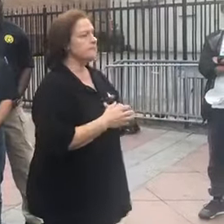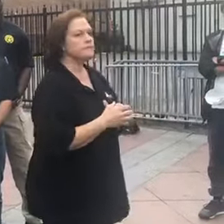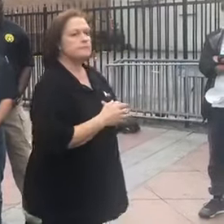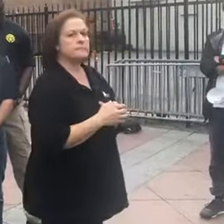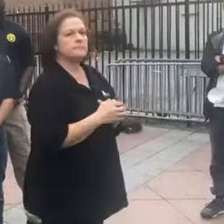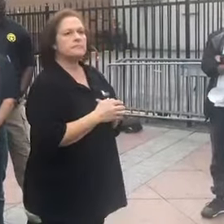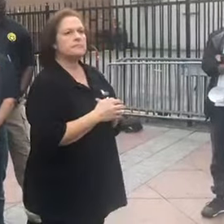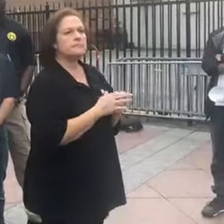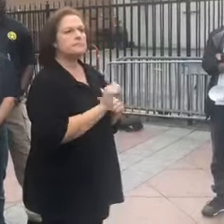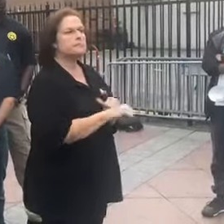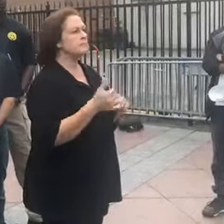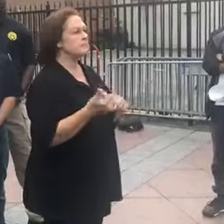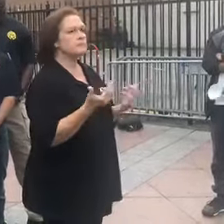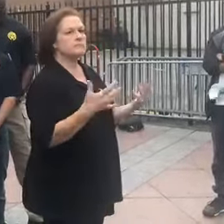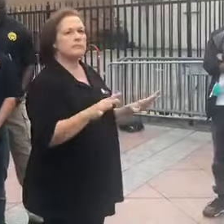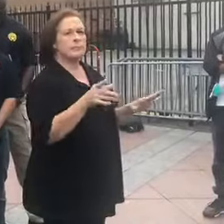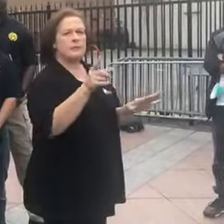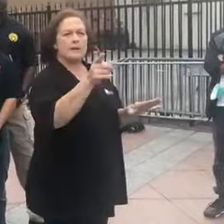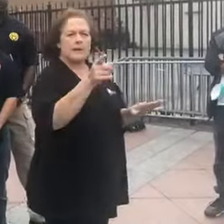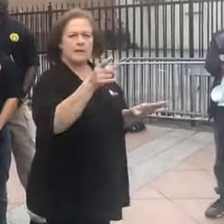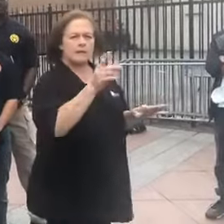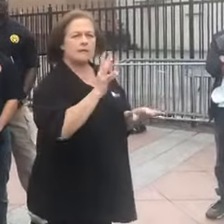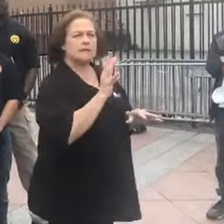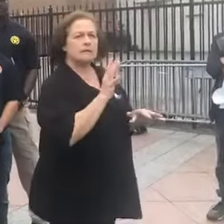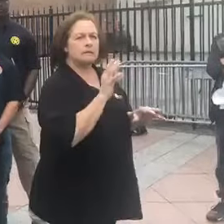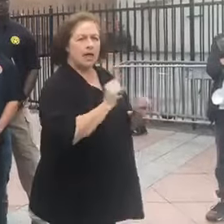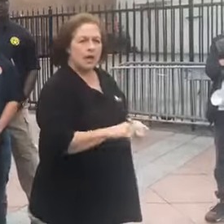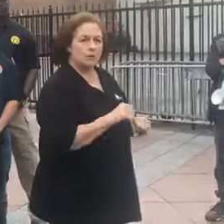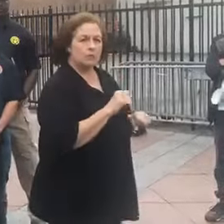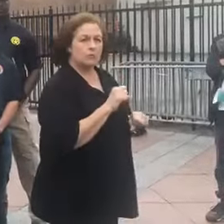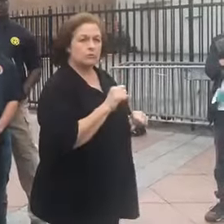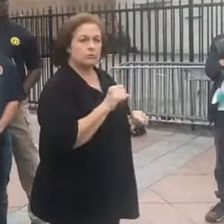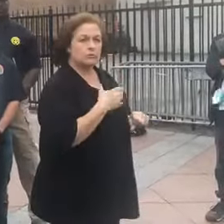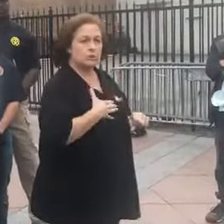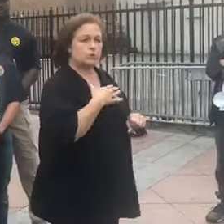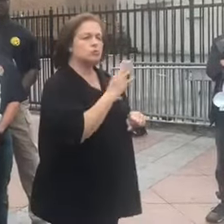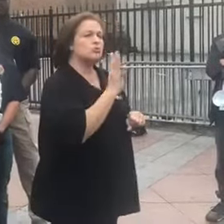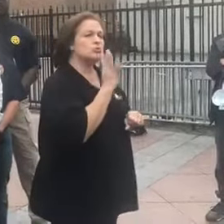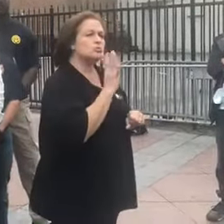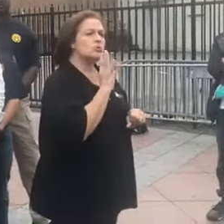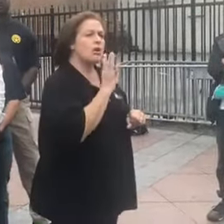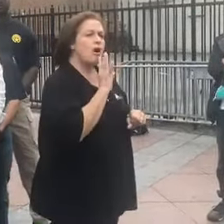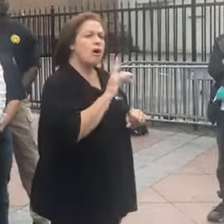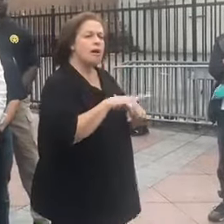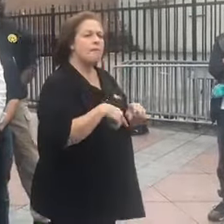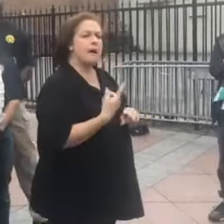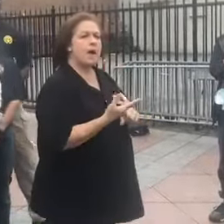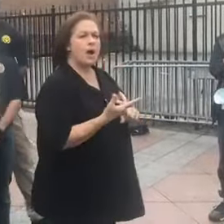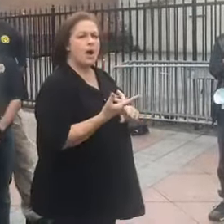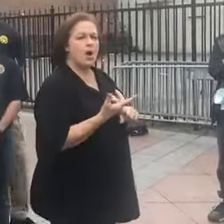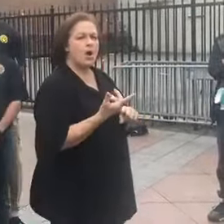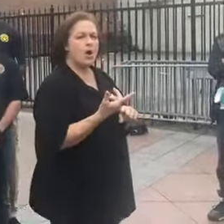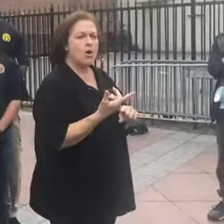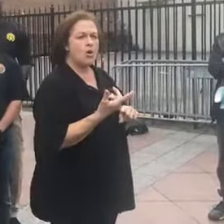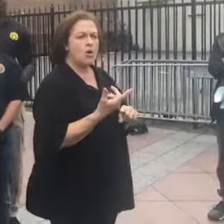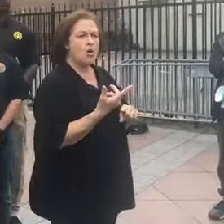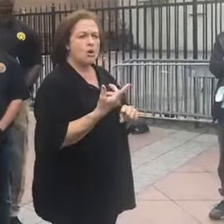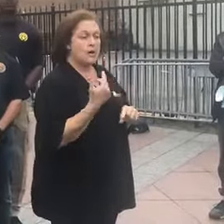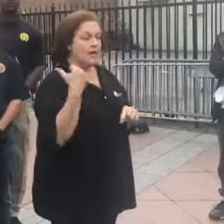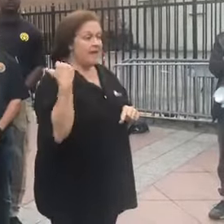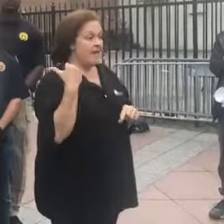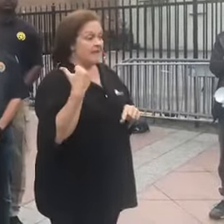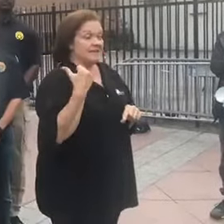Anyone else? Can you kind of just talk about the response from the city? I mean, this has been a huge